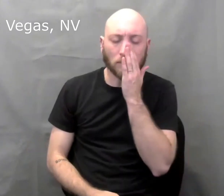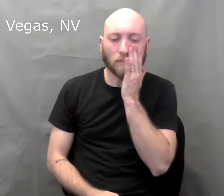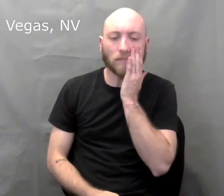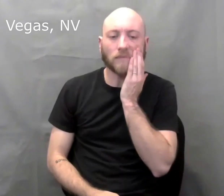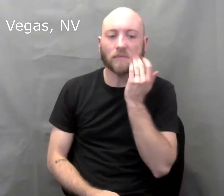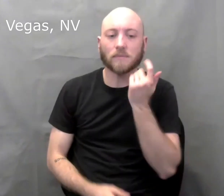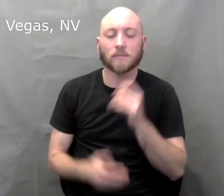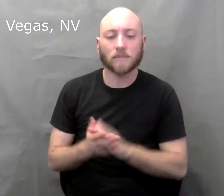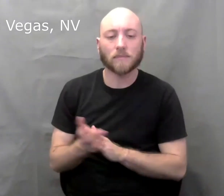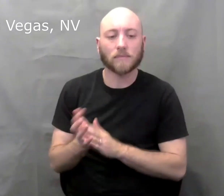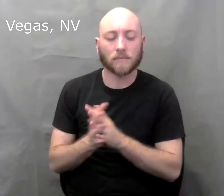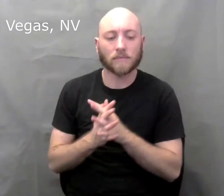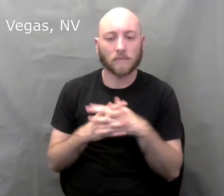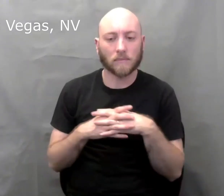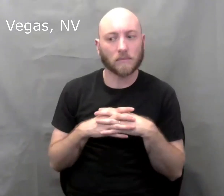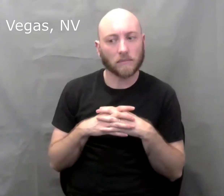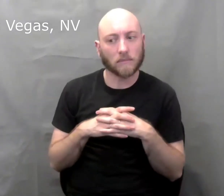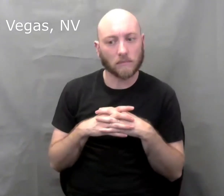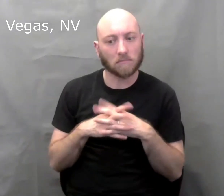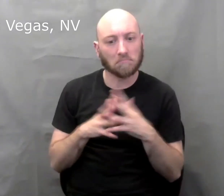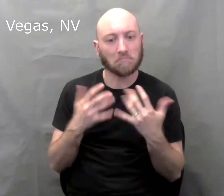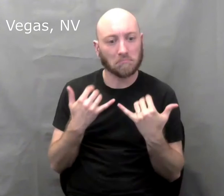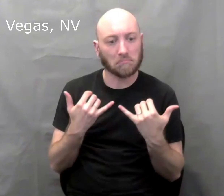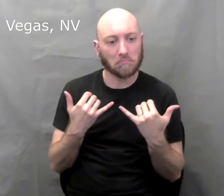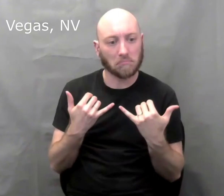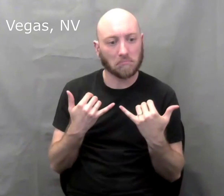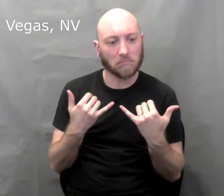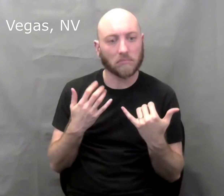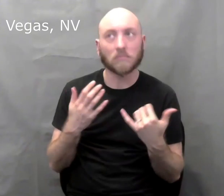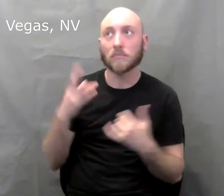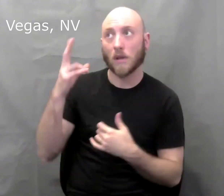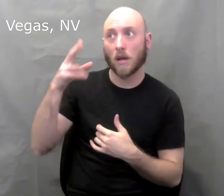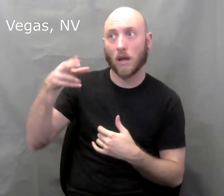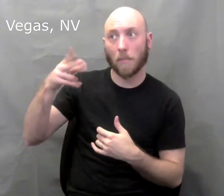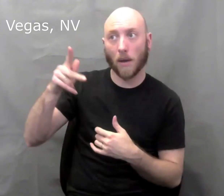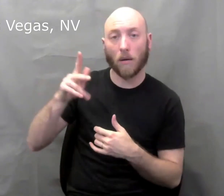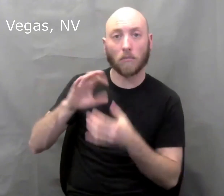I try to maintain a very good relationship with my higher power. I don't meditate as much as I wish I did.